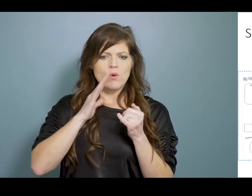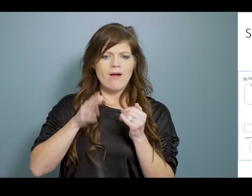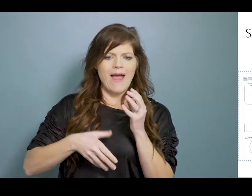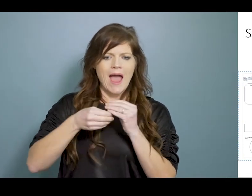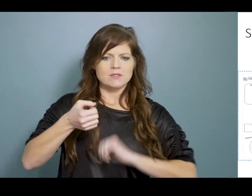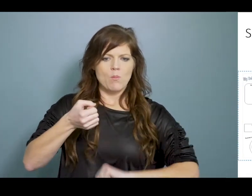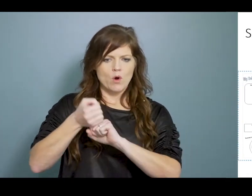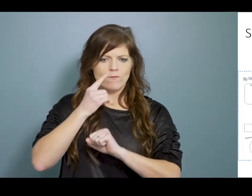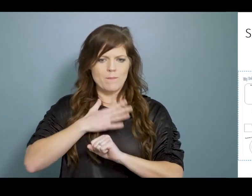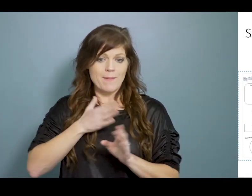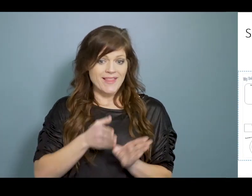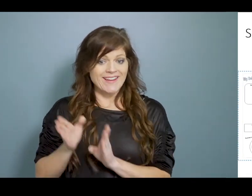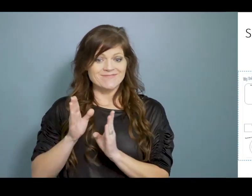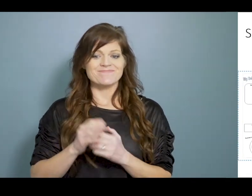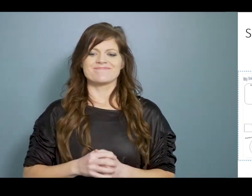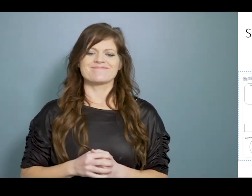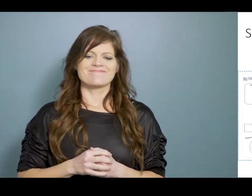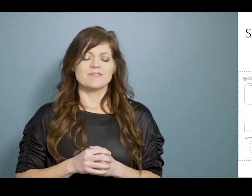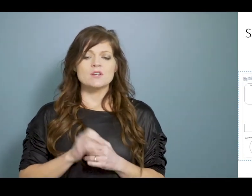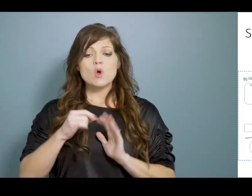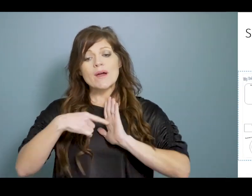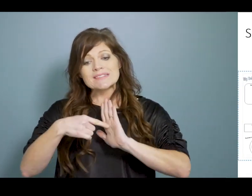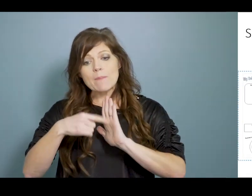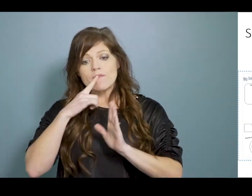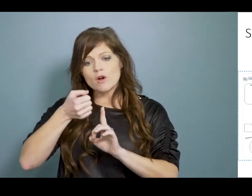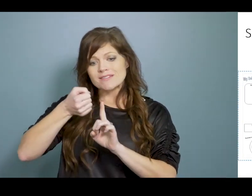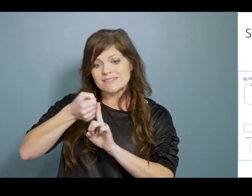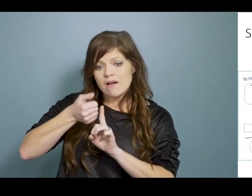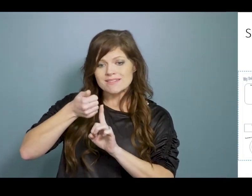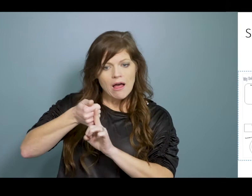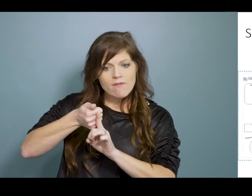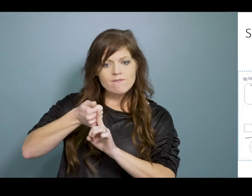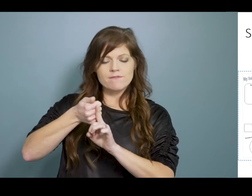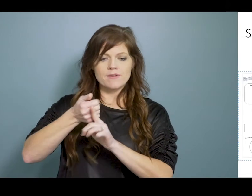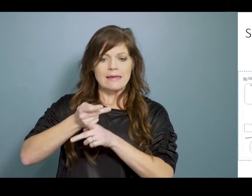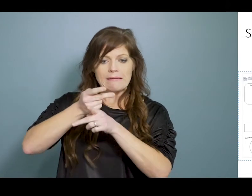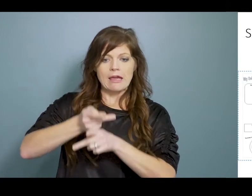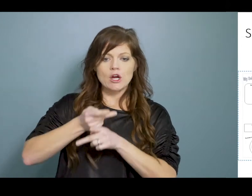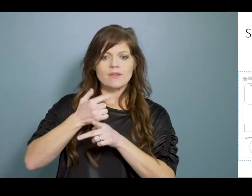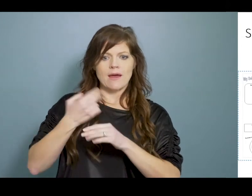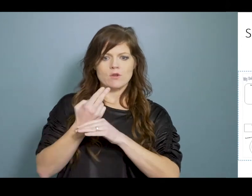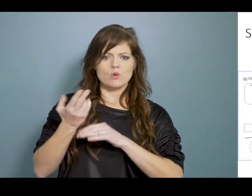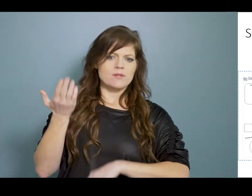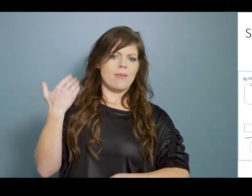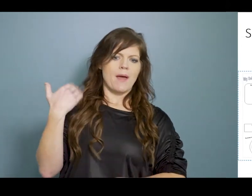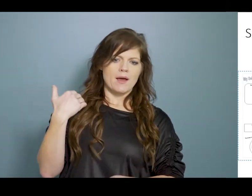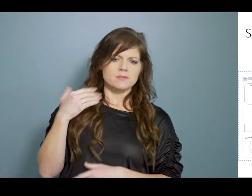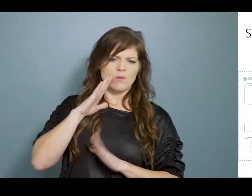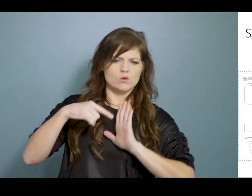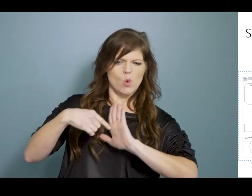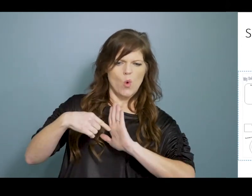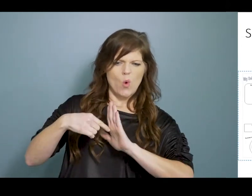So these are just some examples of self-care and wellness plans that I have utilized in the past.